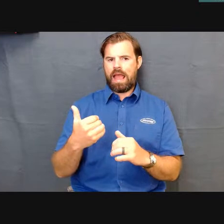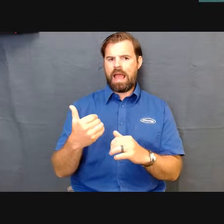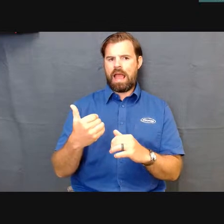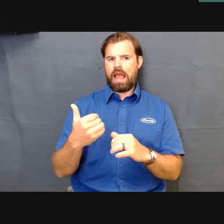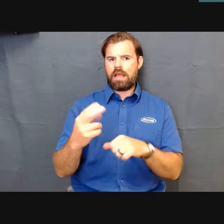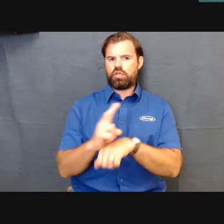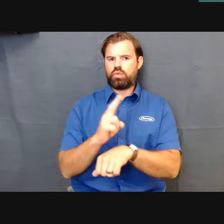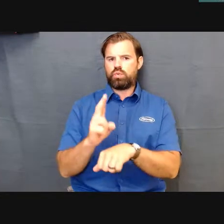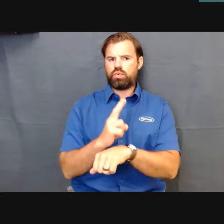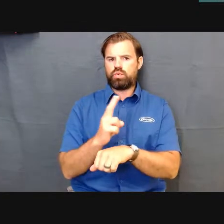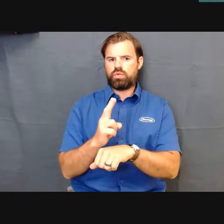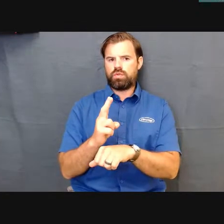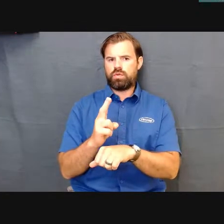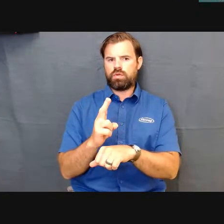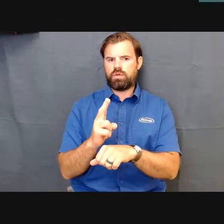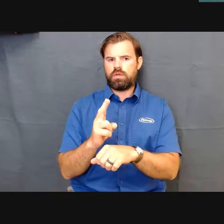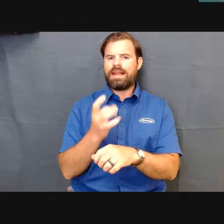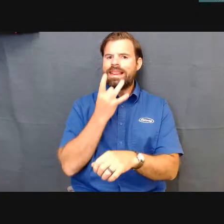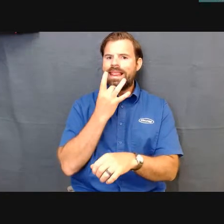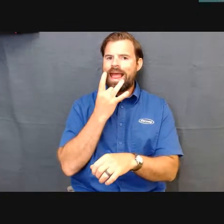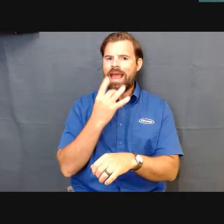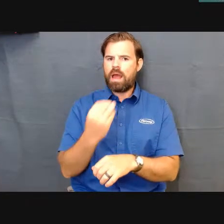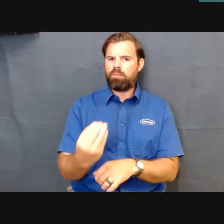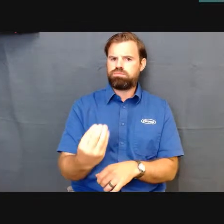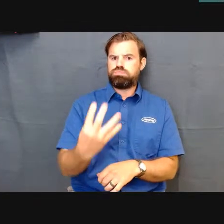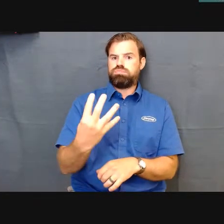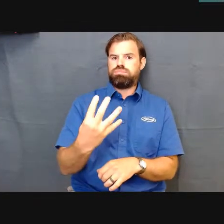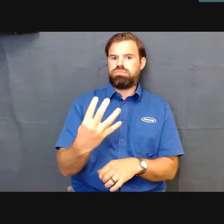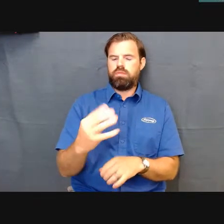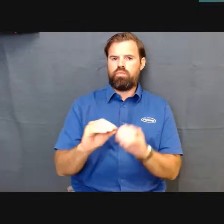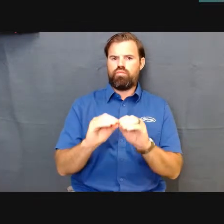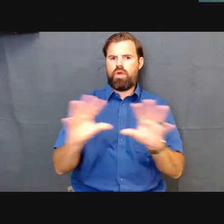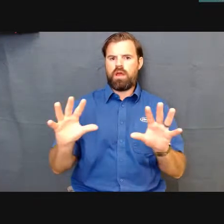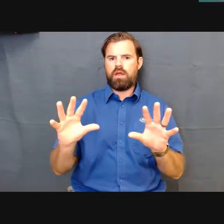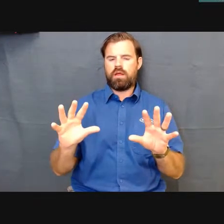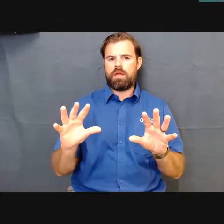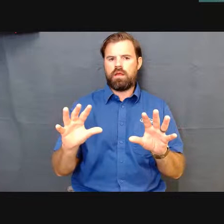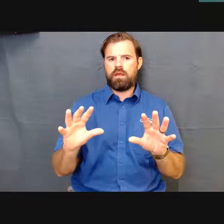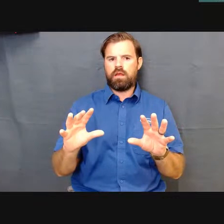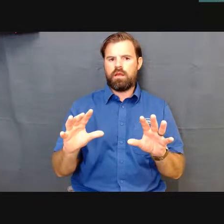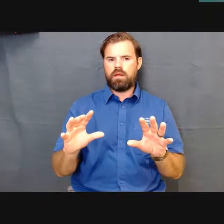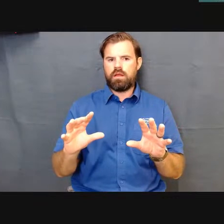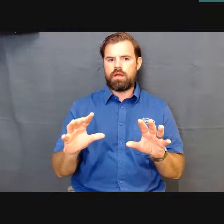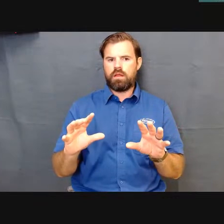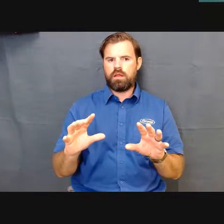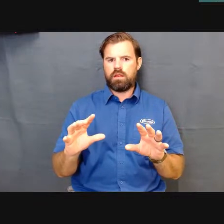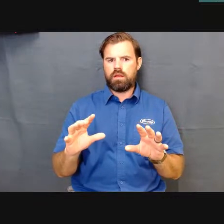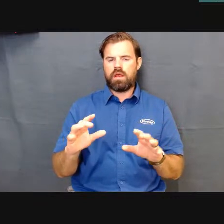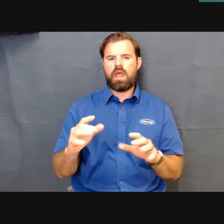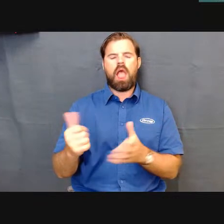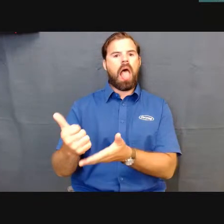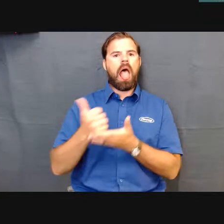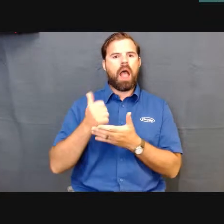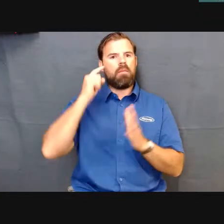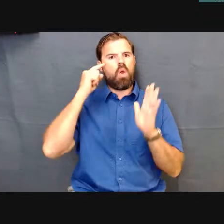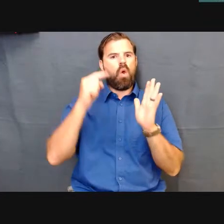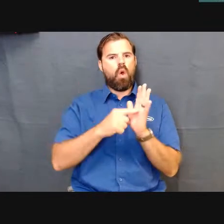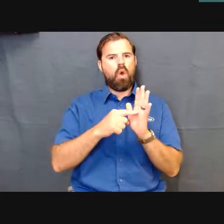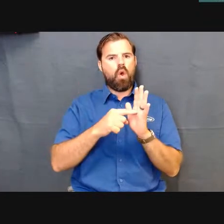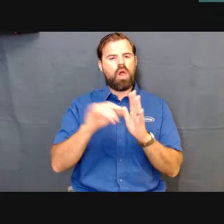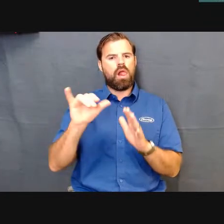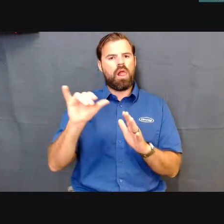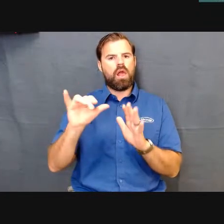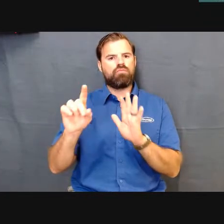a very bright light that helps me realize I